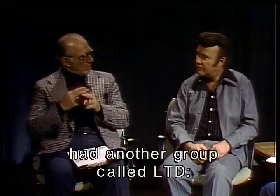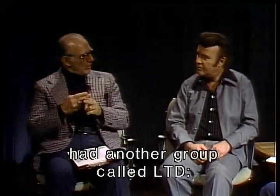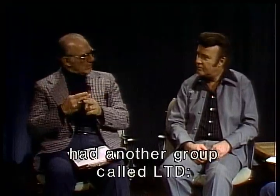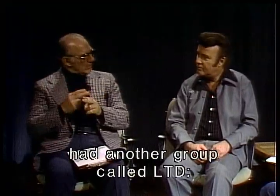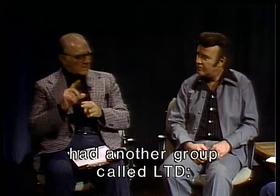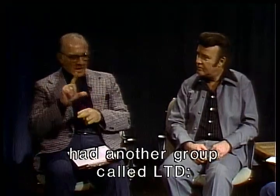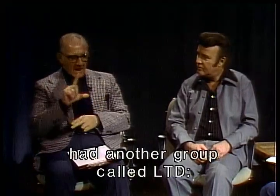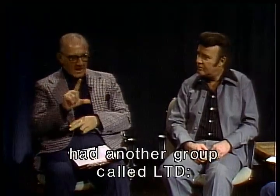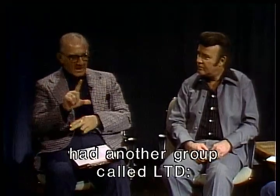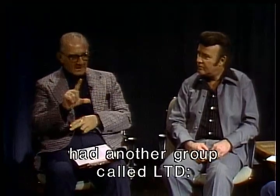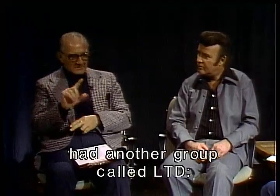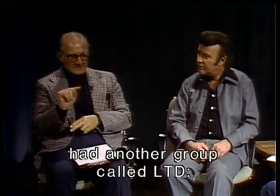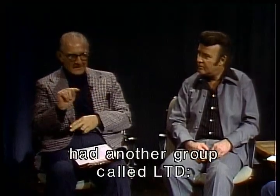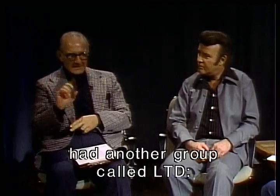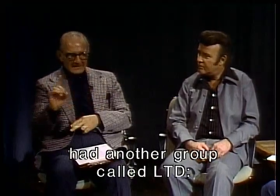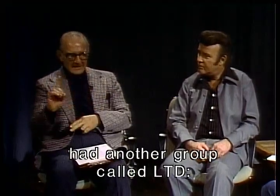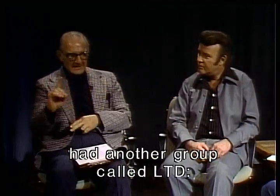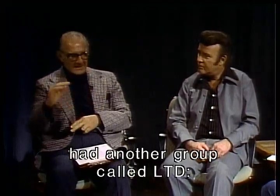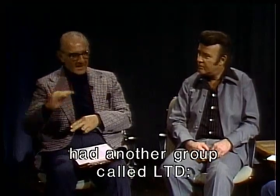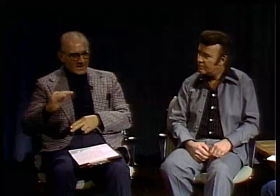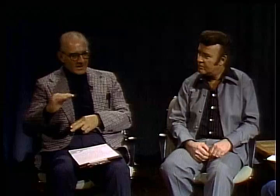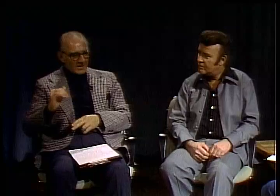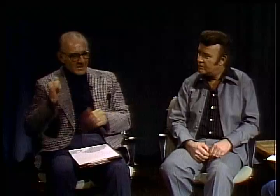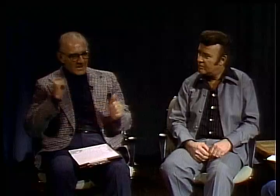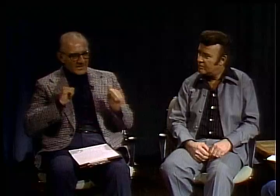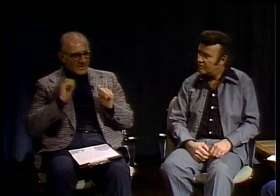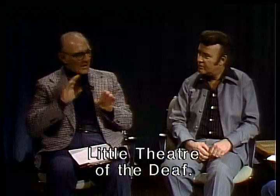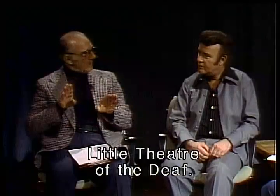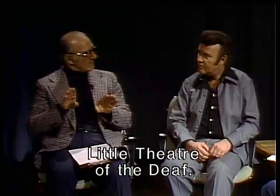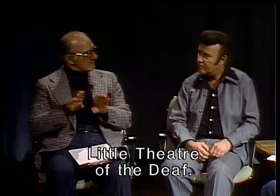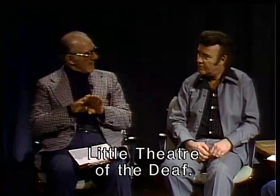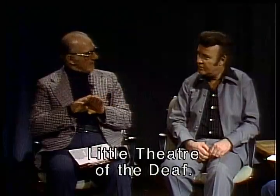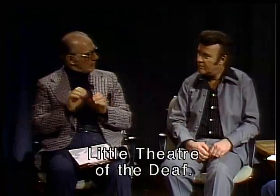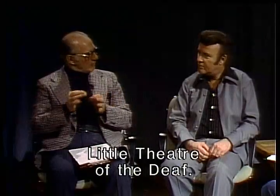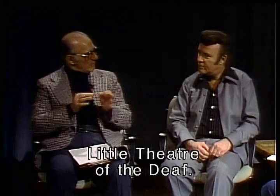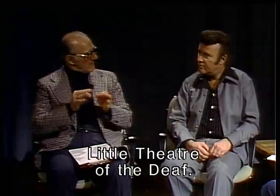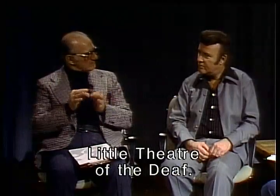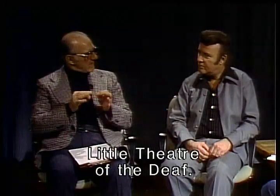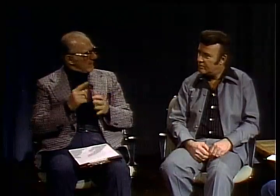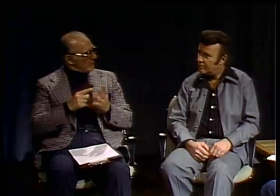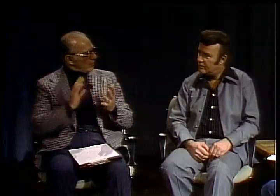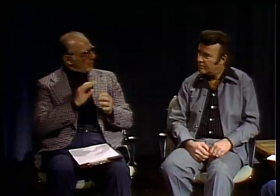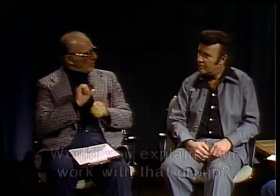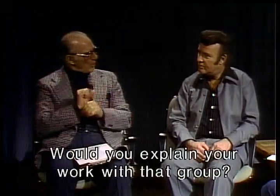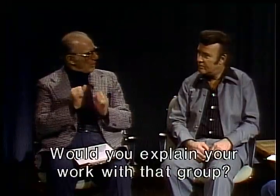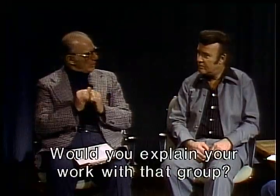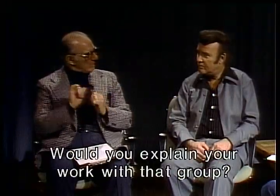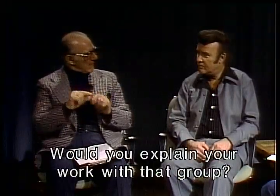called LTD, Little Theatre of the DAP. Could you explain your work with that